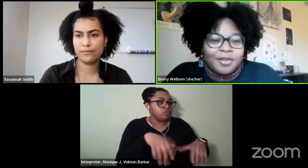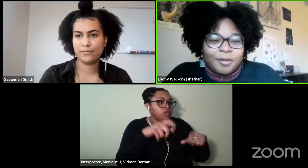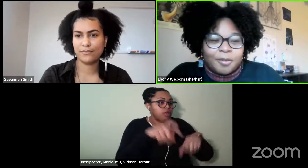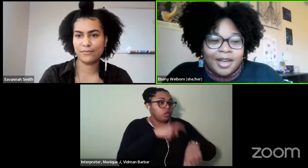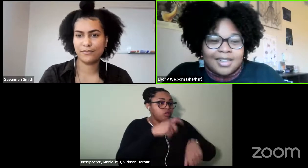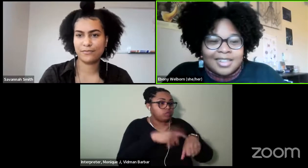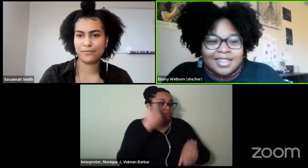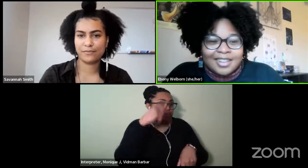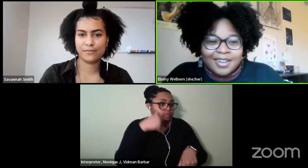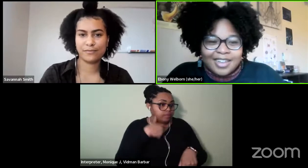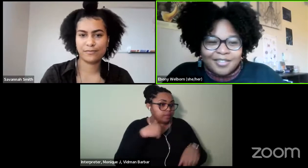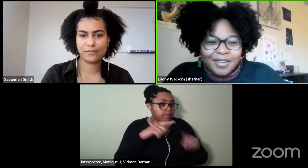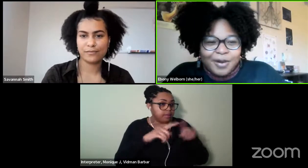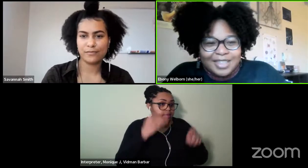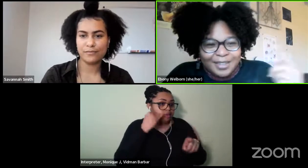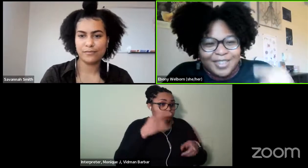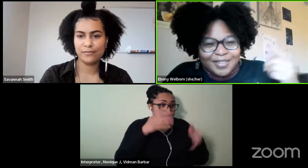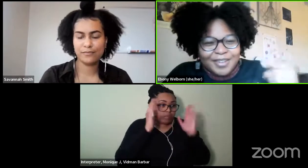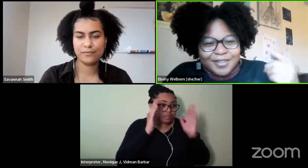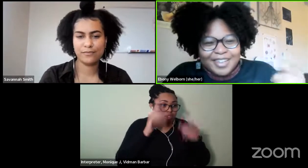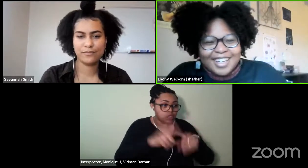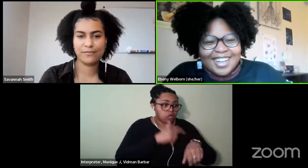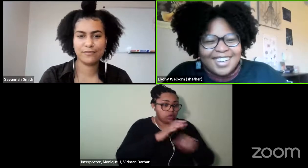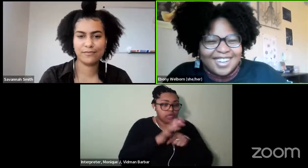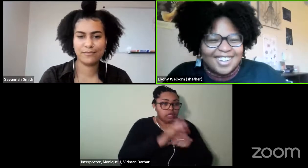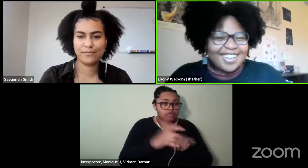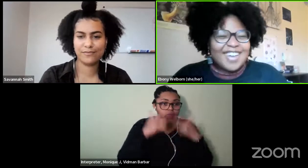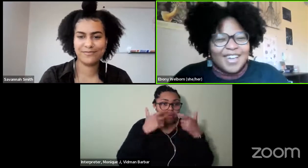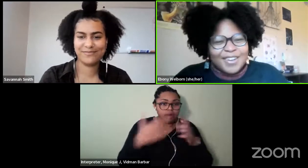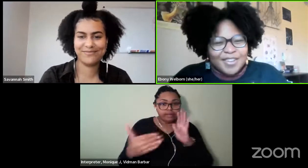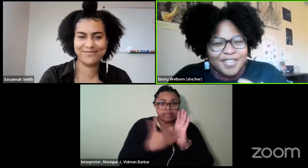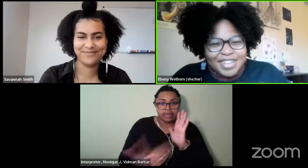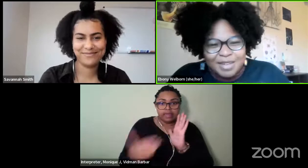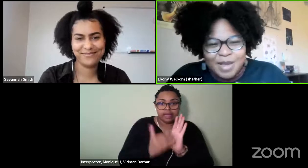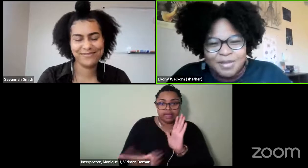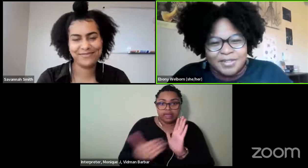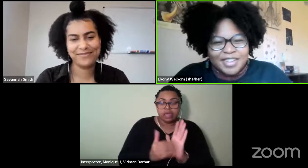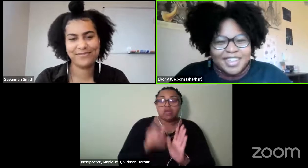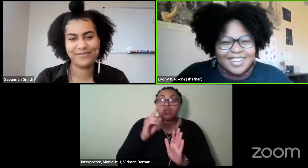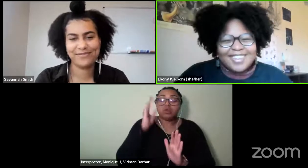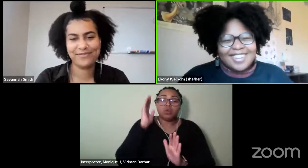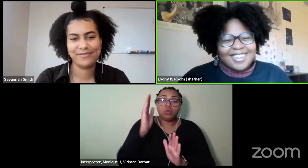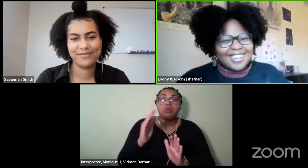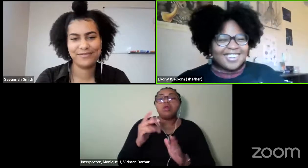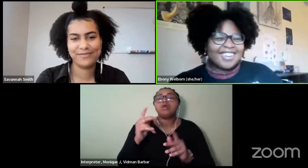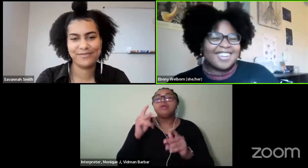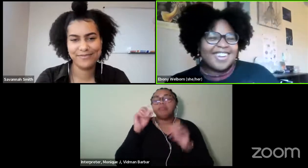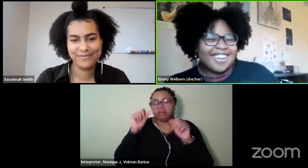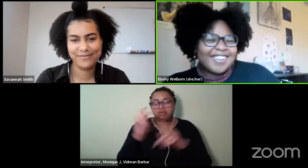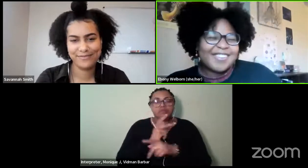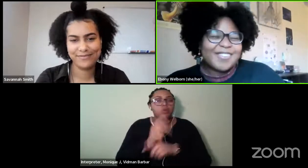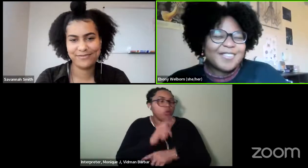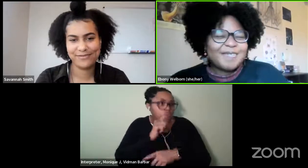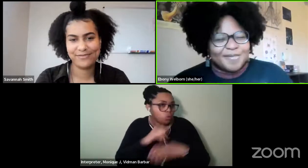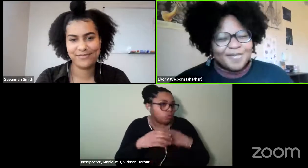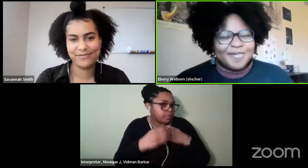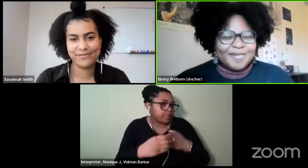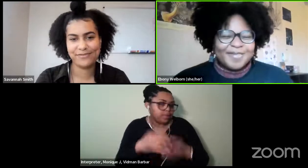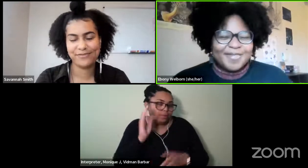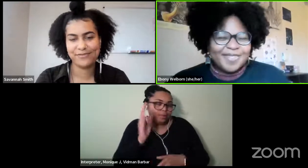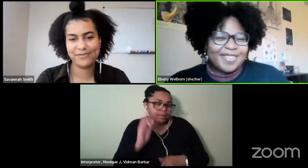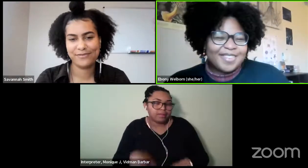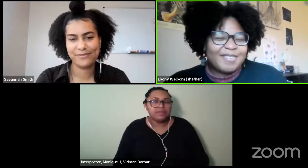but if you pay attention long enough and watch it over and over and over again, you'll eventually be able to figure it out.